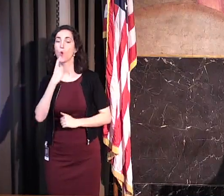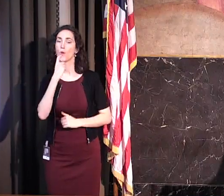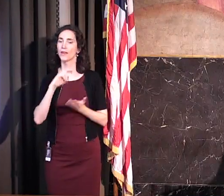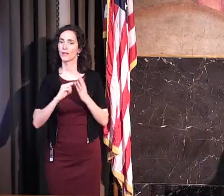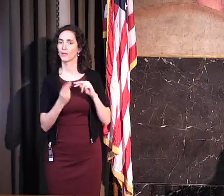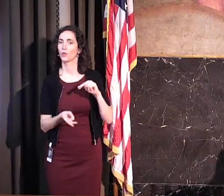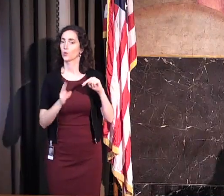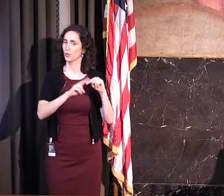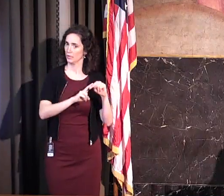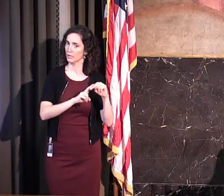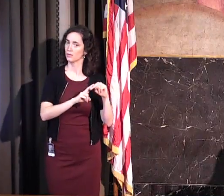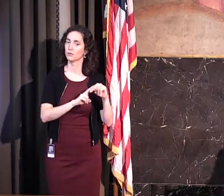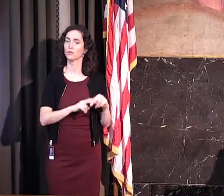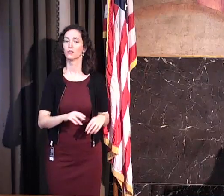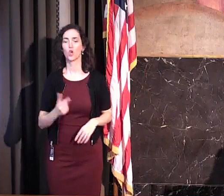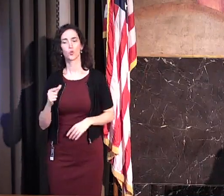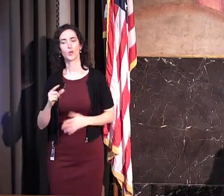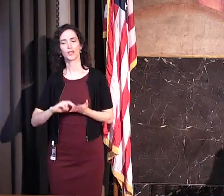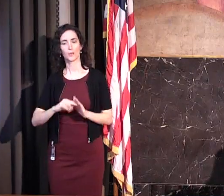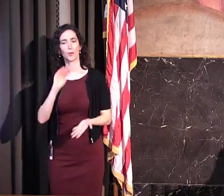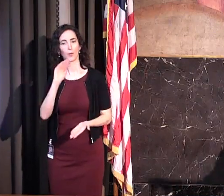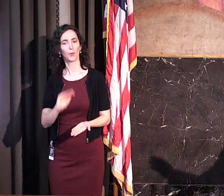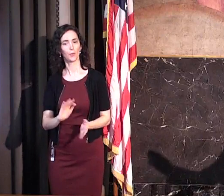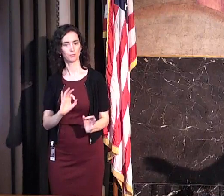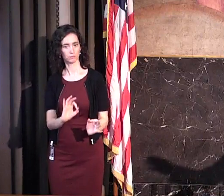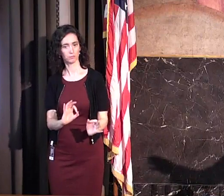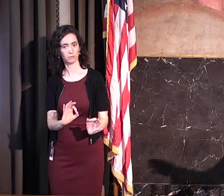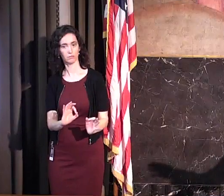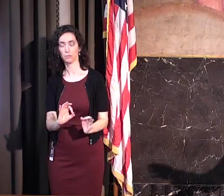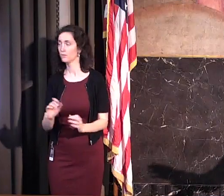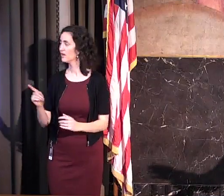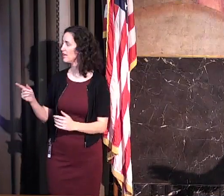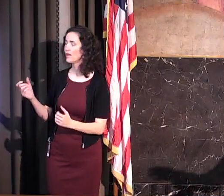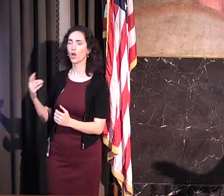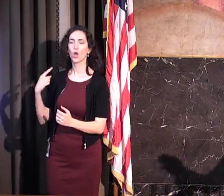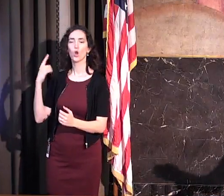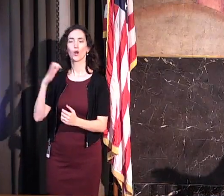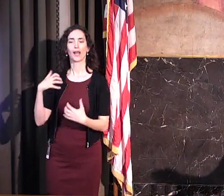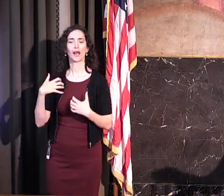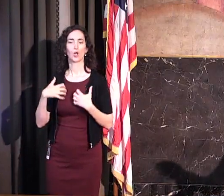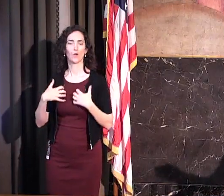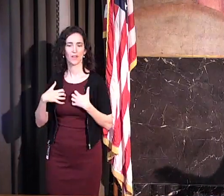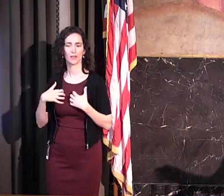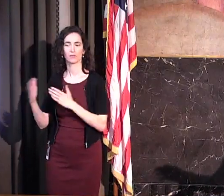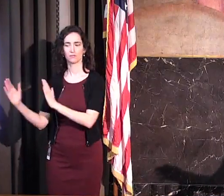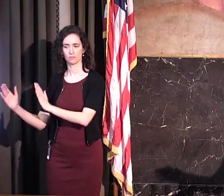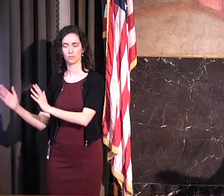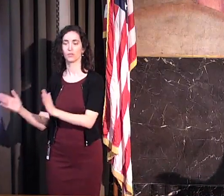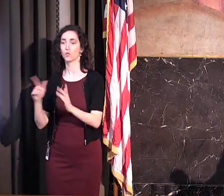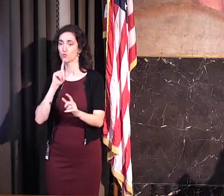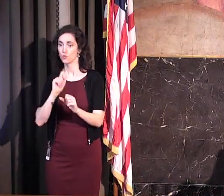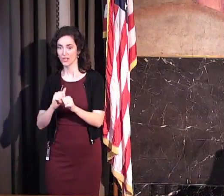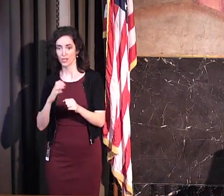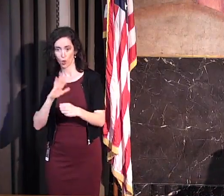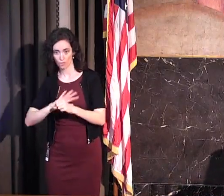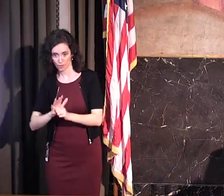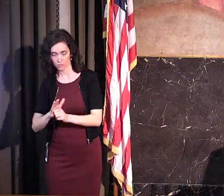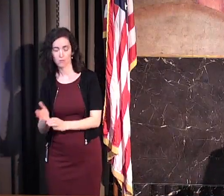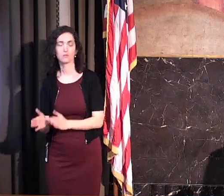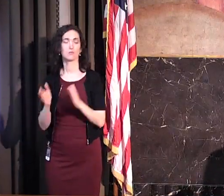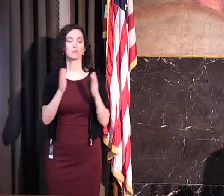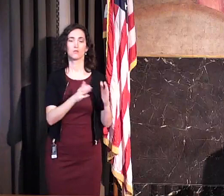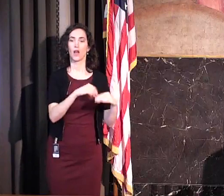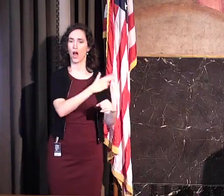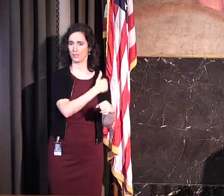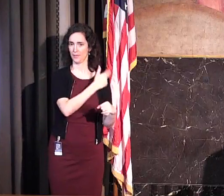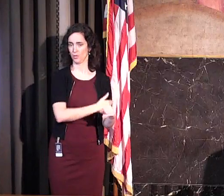is increasing, a little bit of green, which is decreasing. This is COVID-like illness on the left, then cases, and then hospitalizations. I will say,